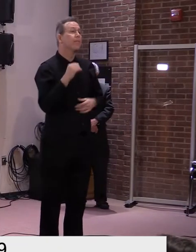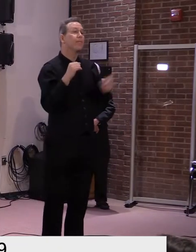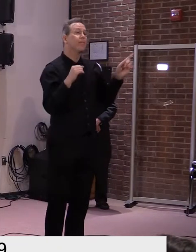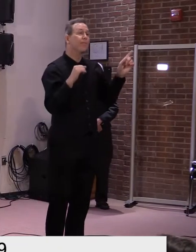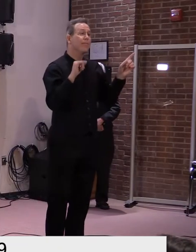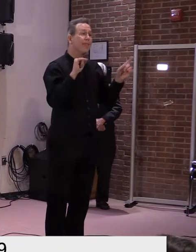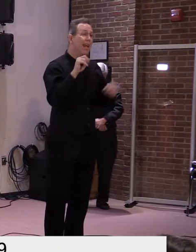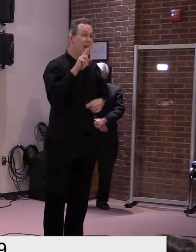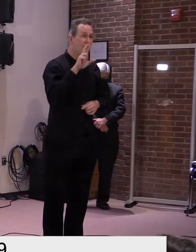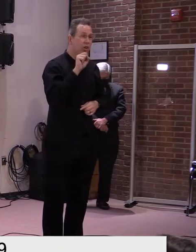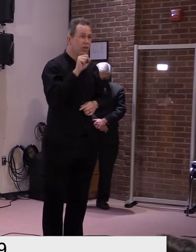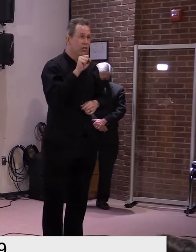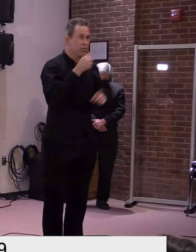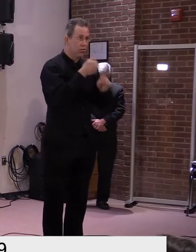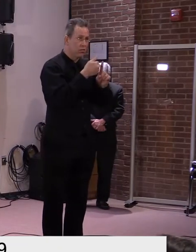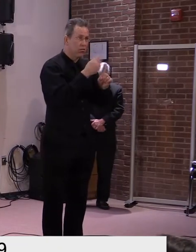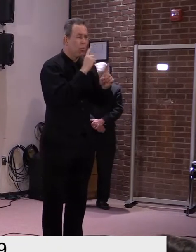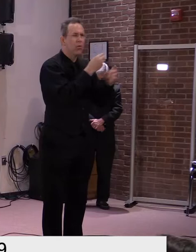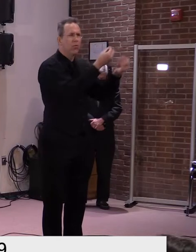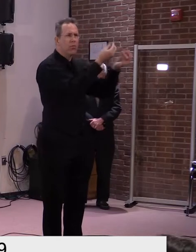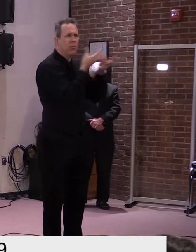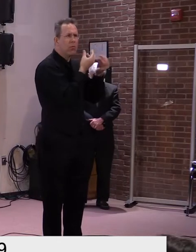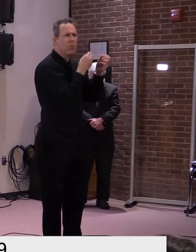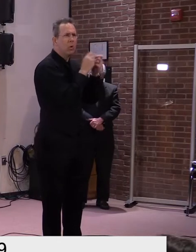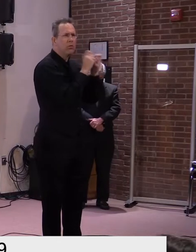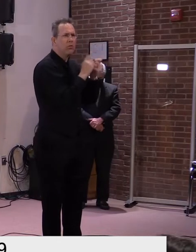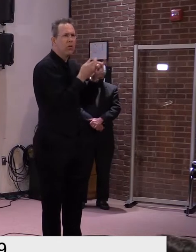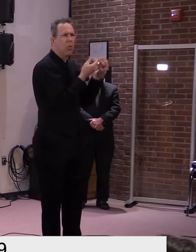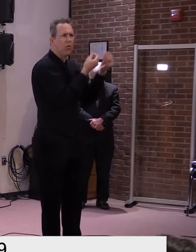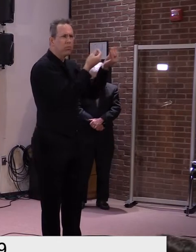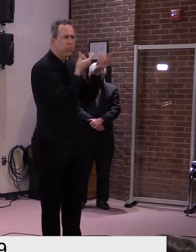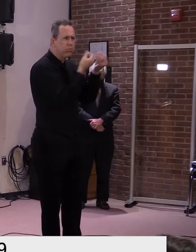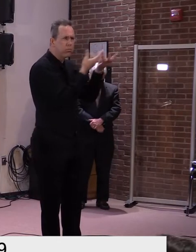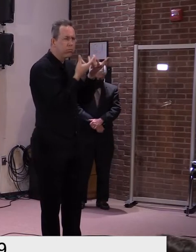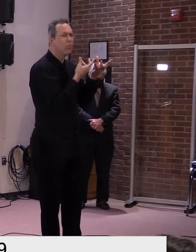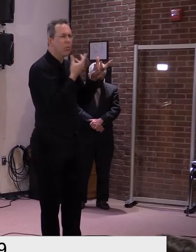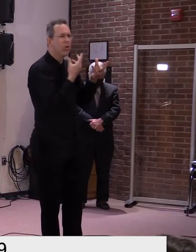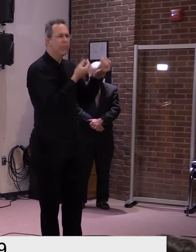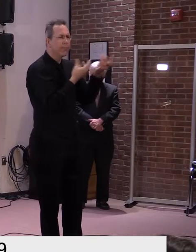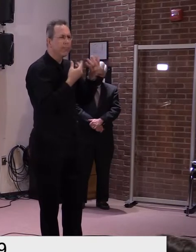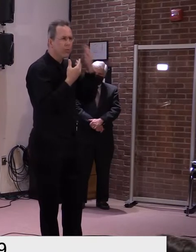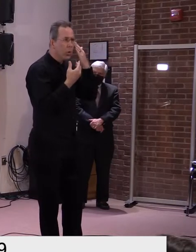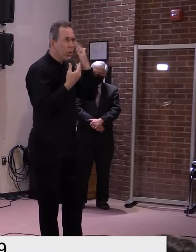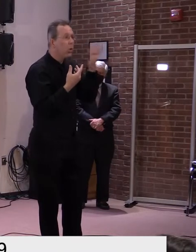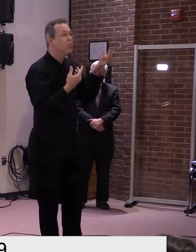expected what-if questions, so continue to monitor the IRS website,